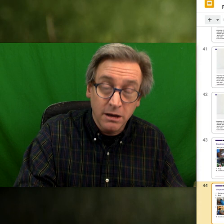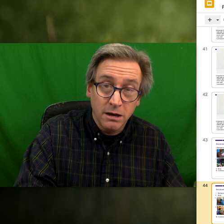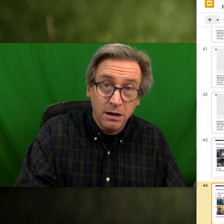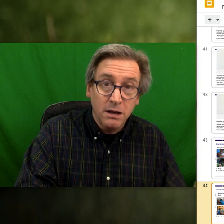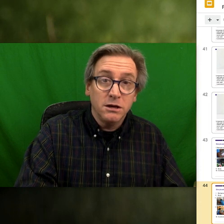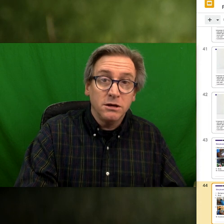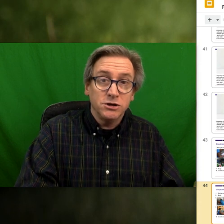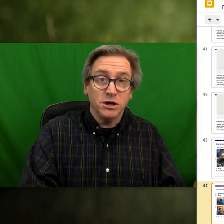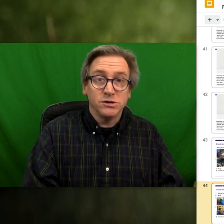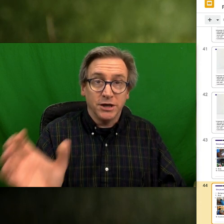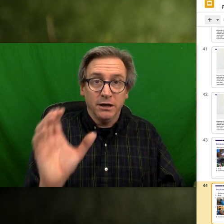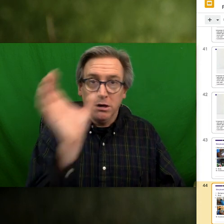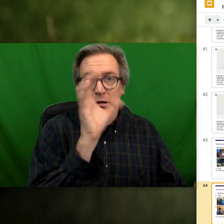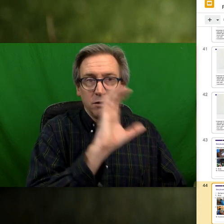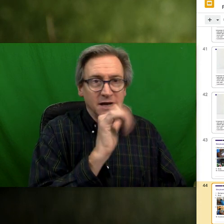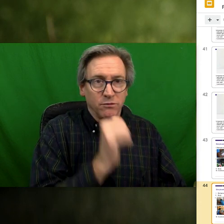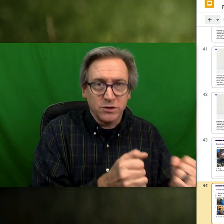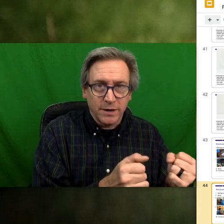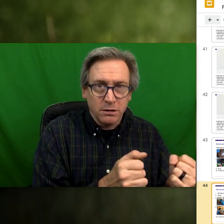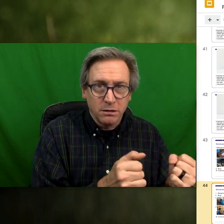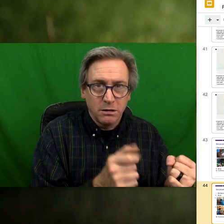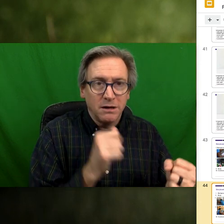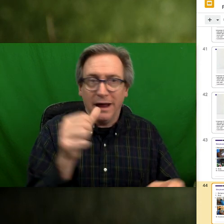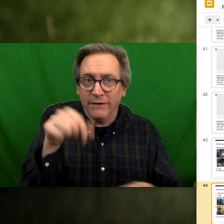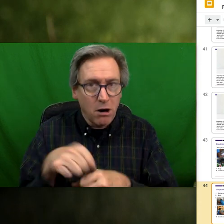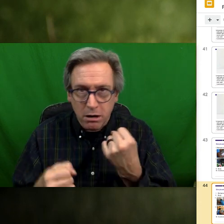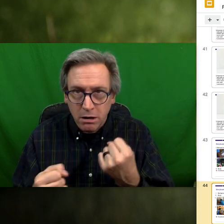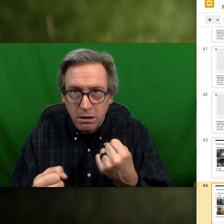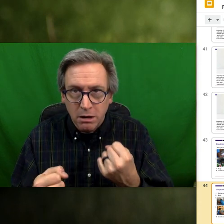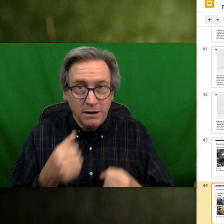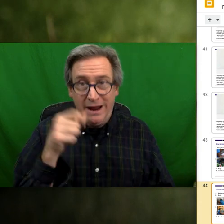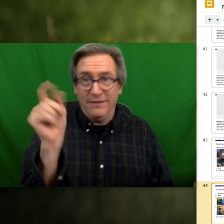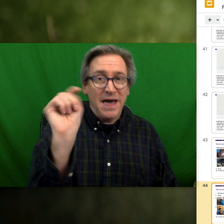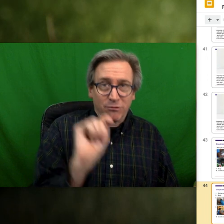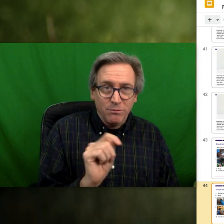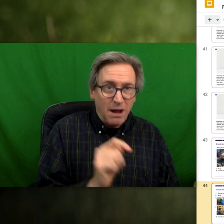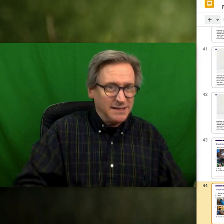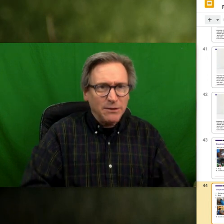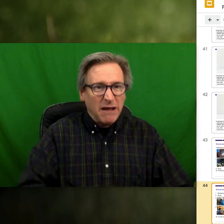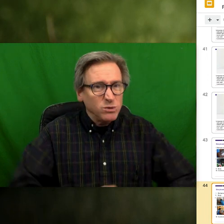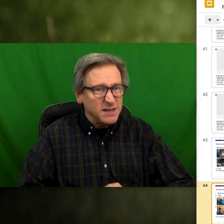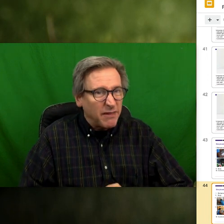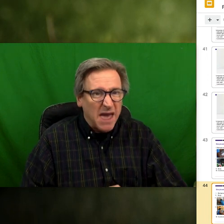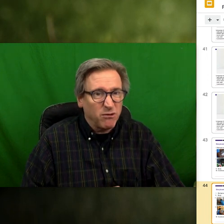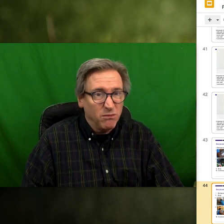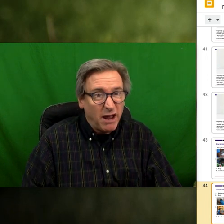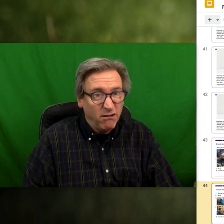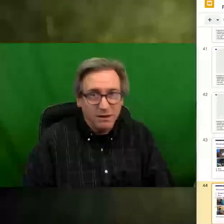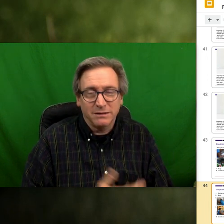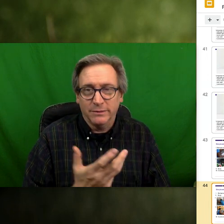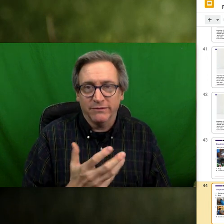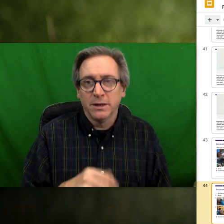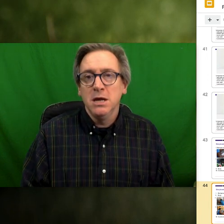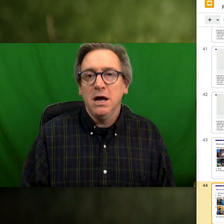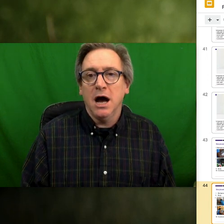Then she goes looking. Oh, it's not in the refrigerator, not in the car, not in the bathroom. My food's not in the bathroom. I don't know